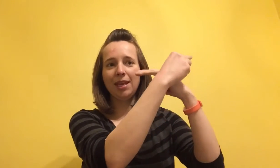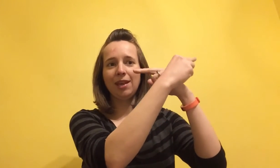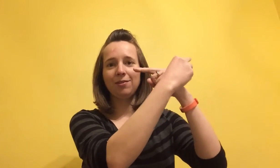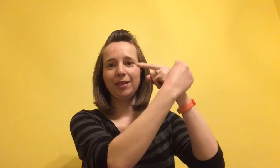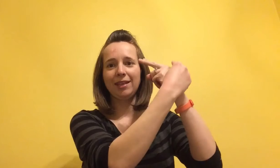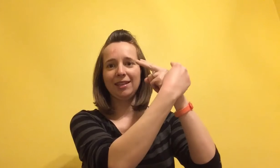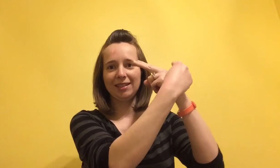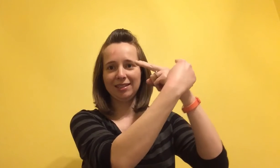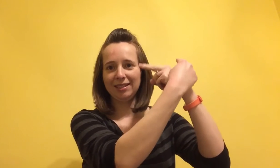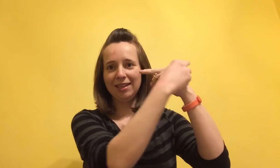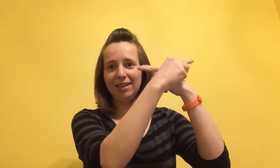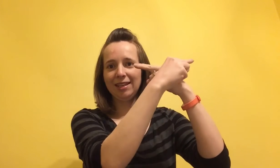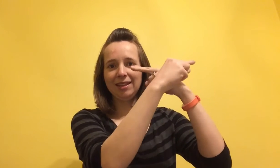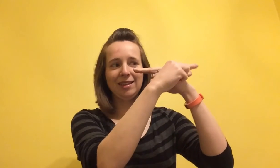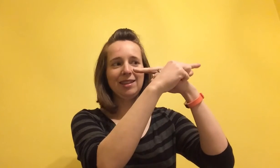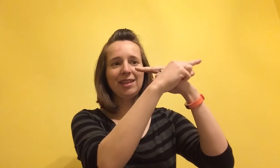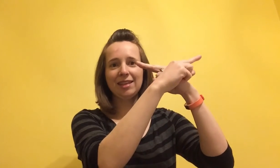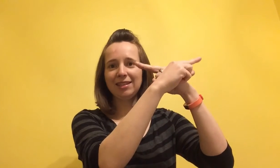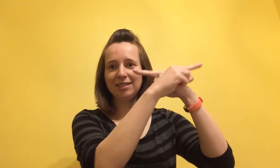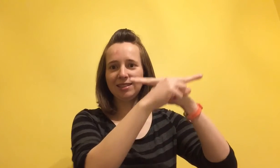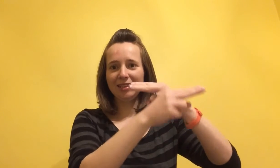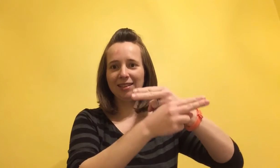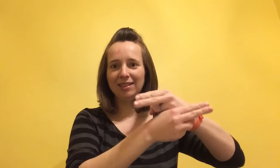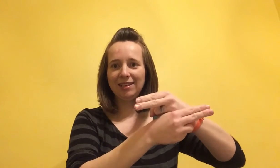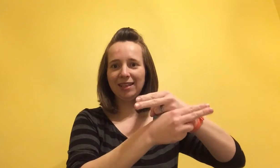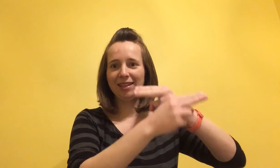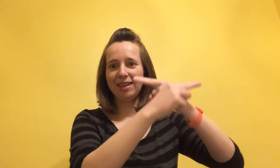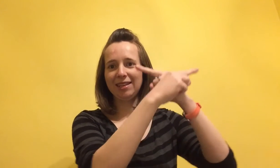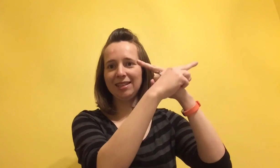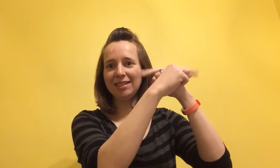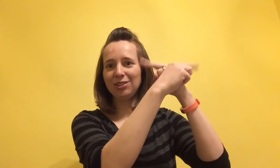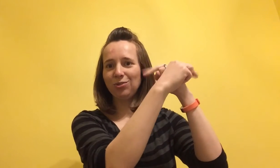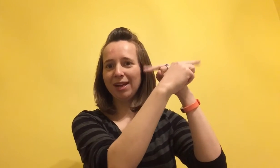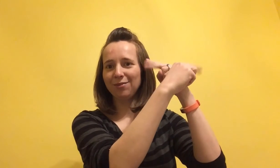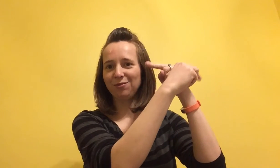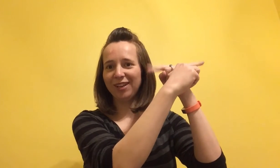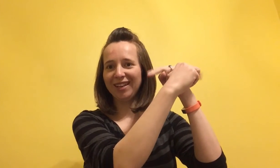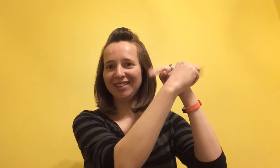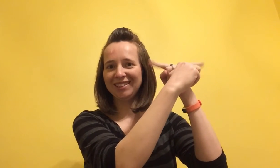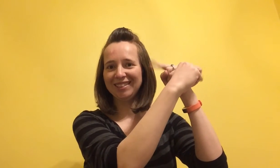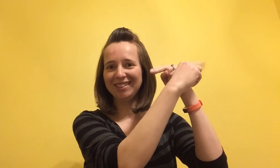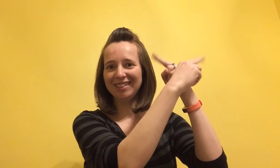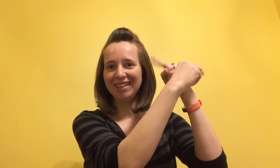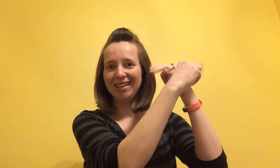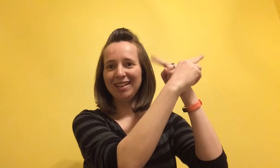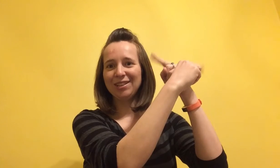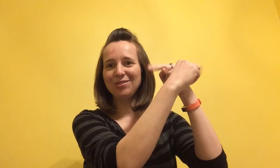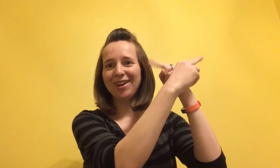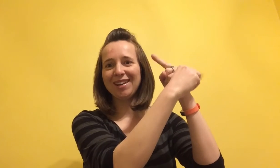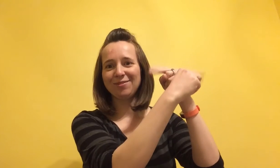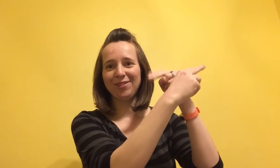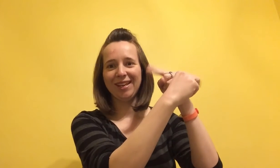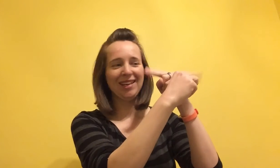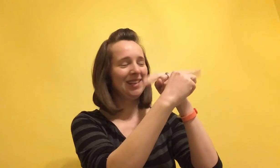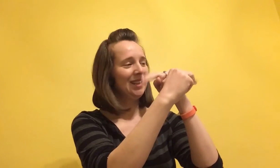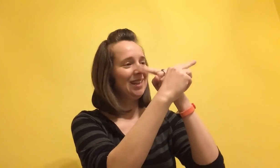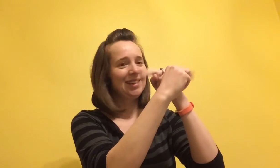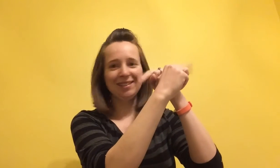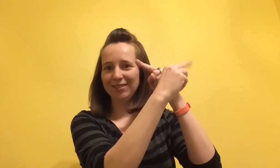air like this. This, like that. This is dragonfly. Dragonfly. So it's like